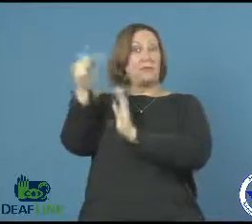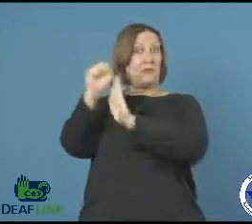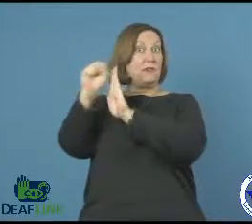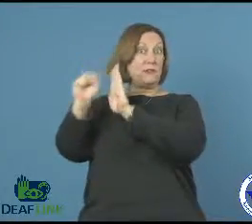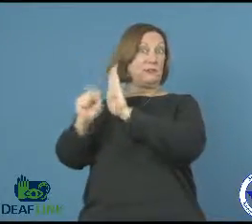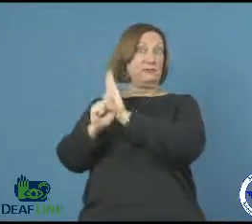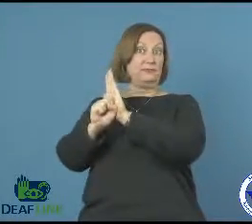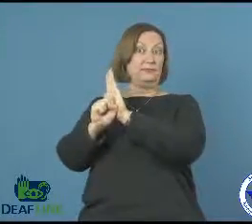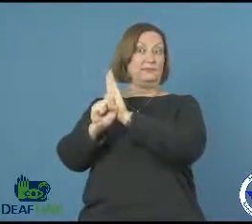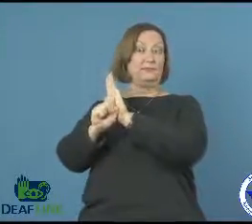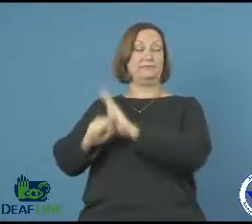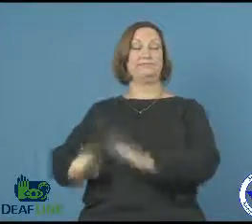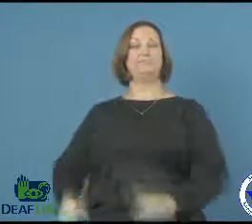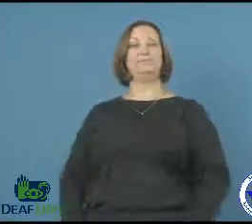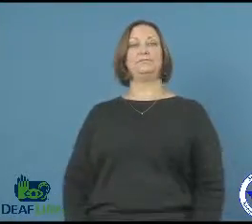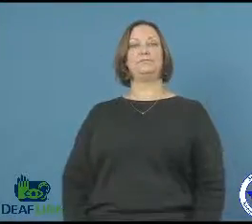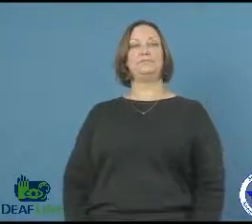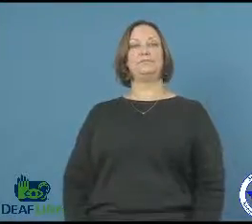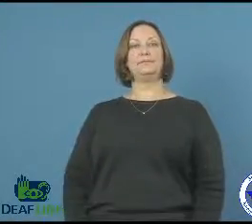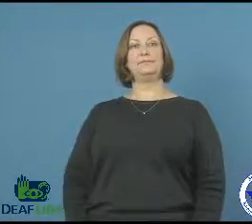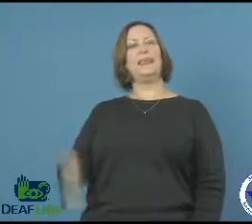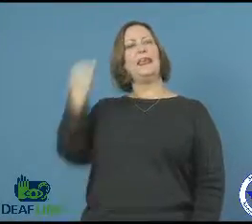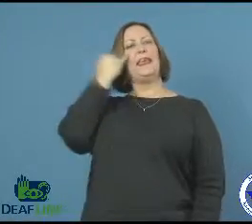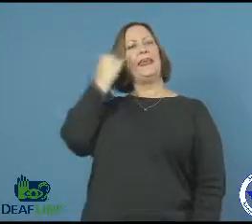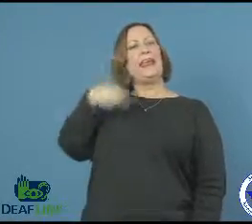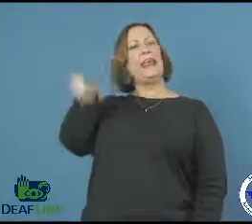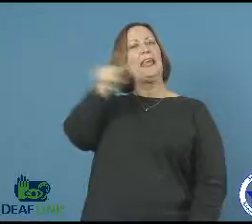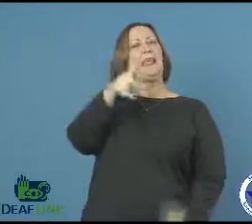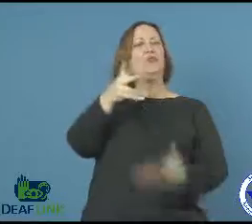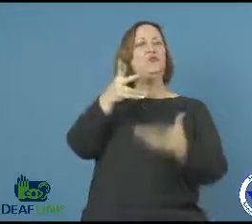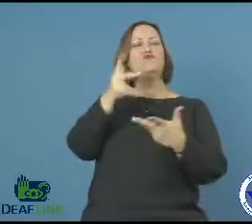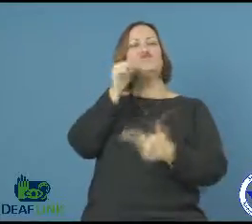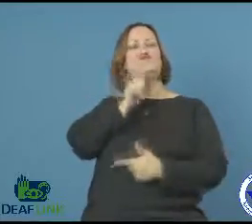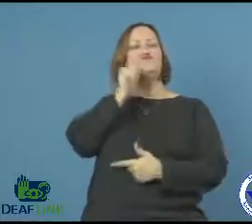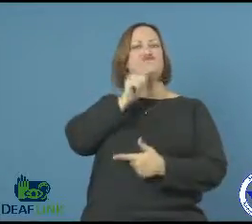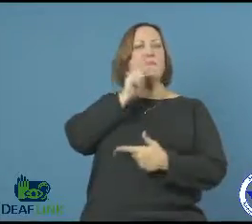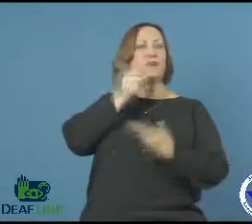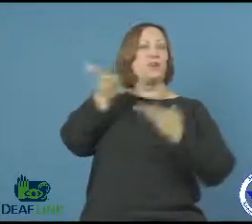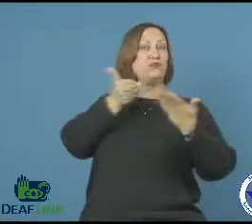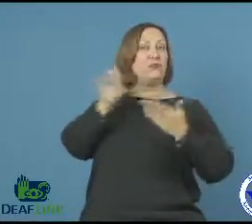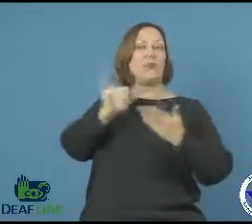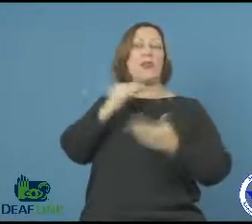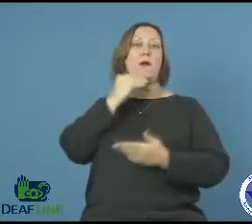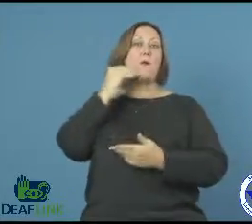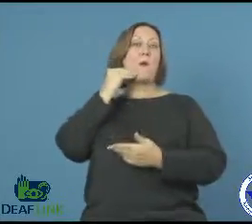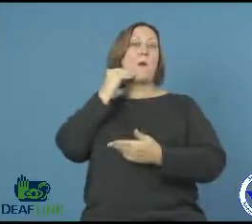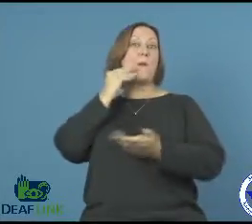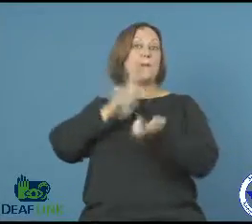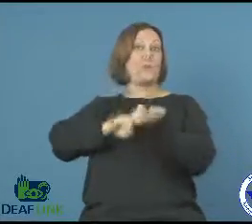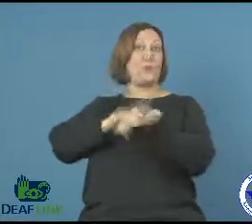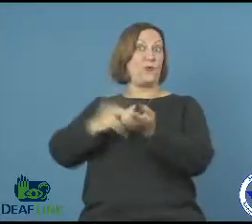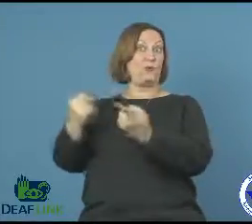another state. If you receive regular services, such as home health